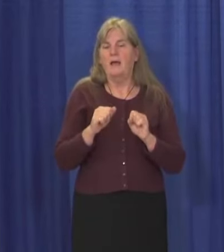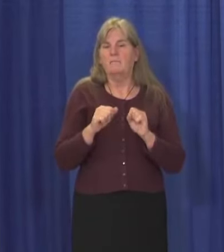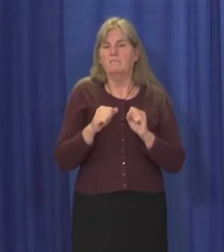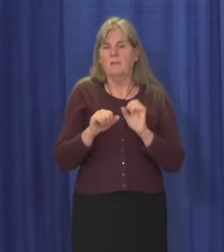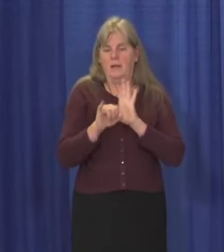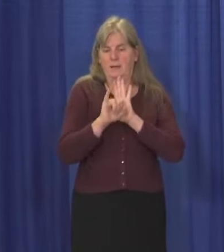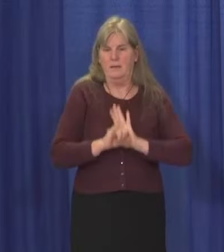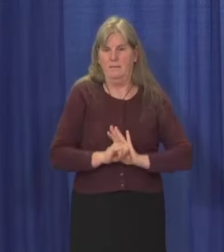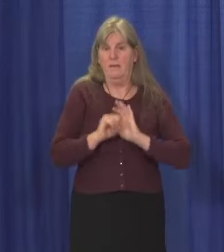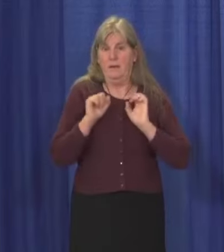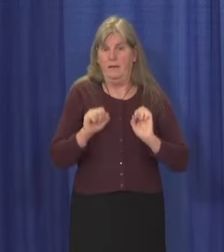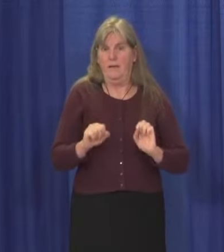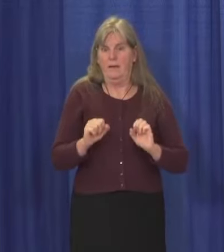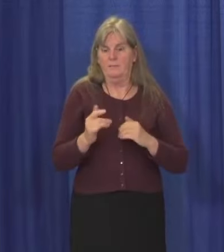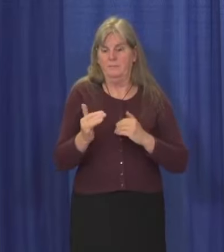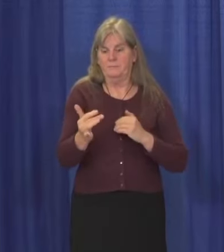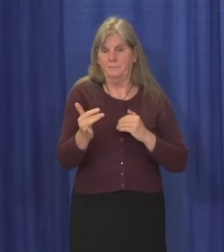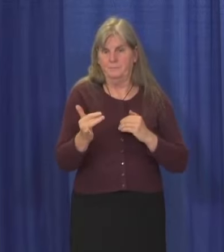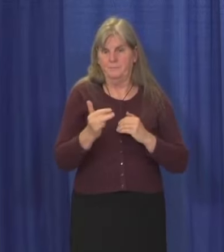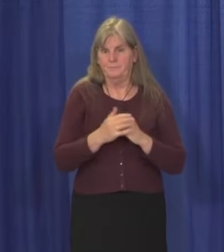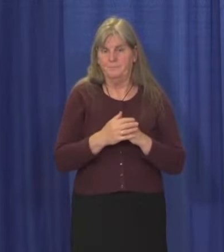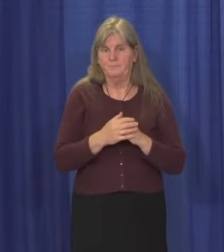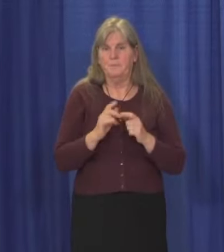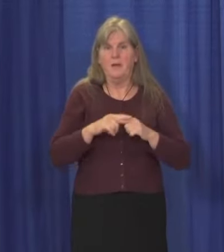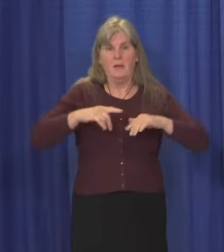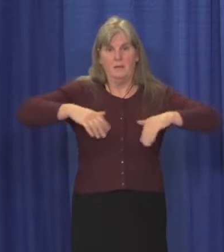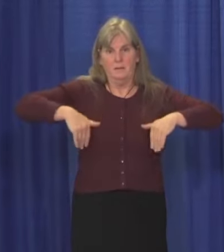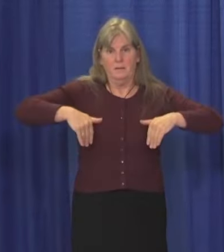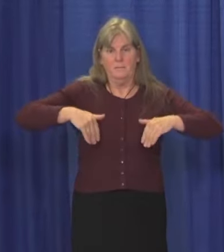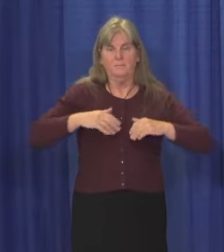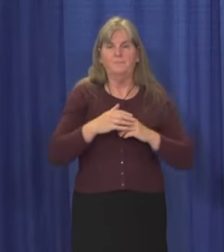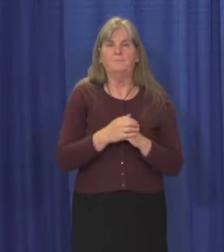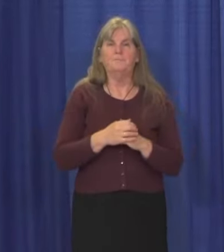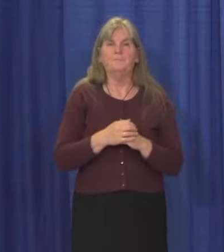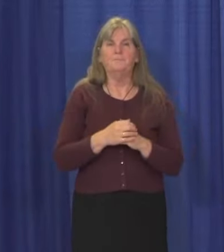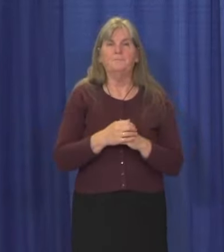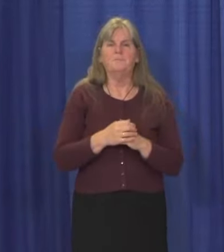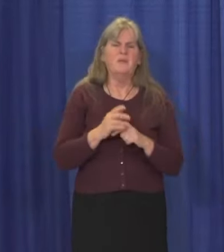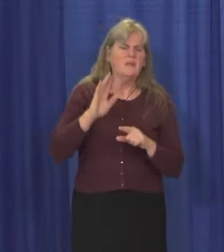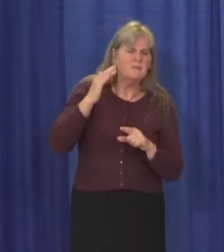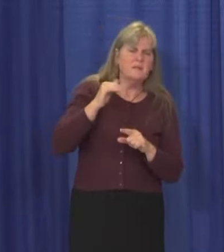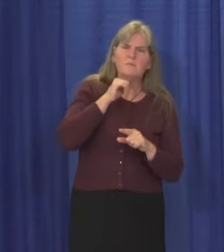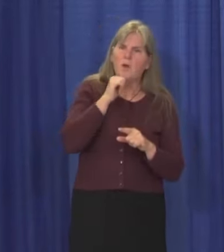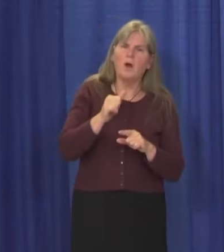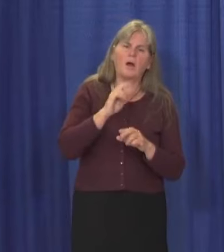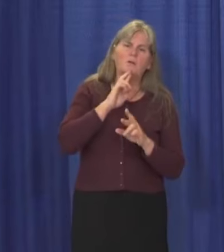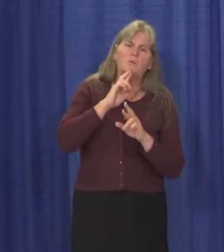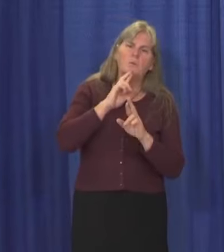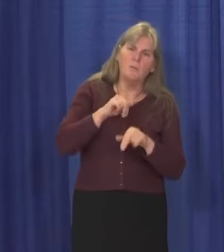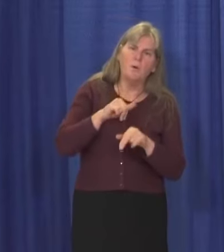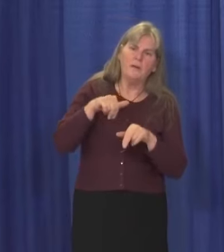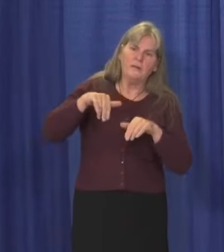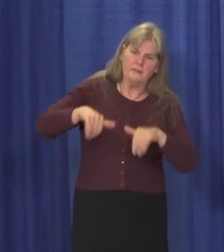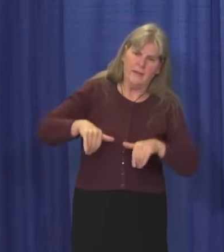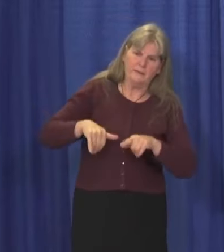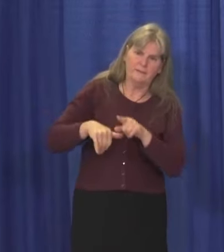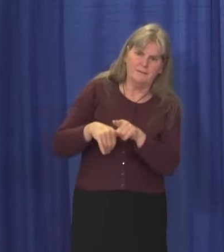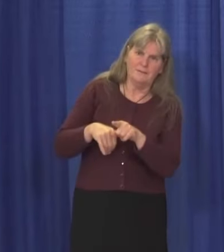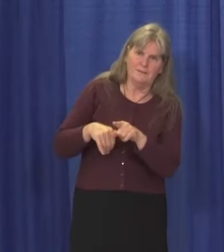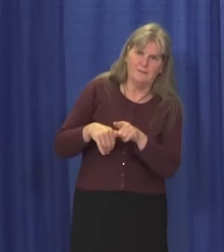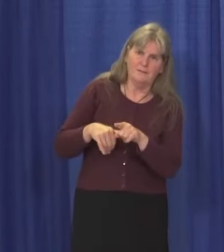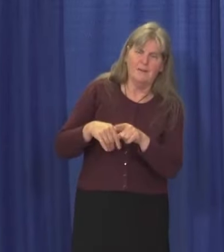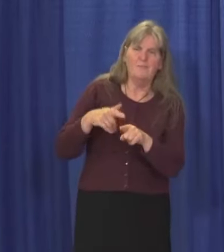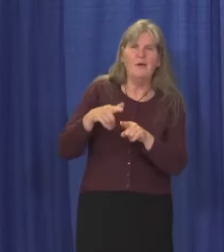have as yet reported cases. However, recognizing that it's also not a